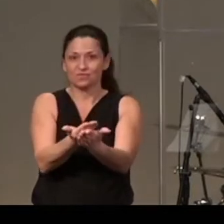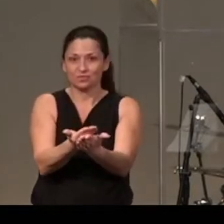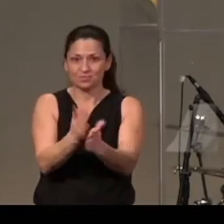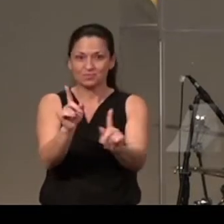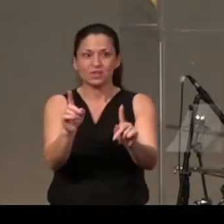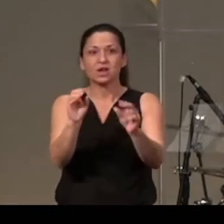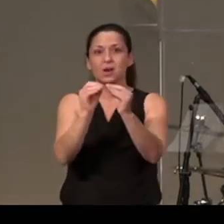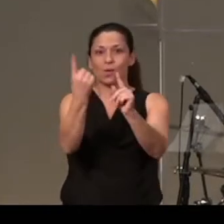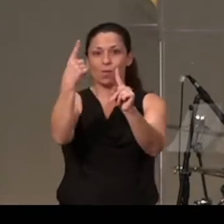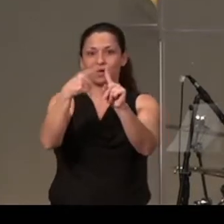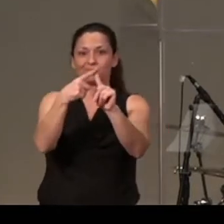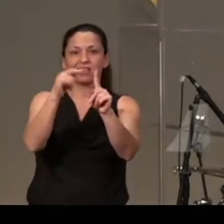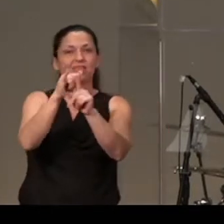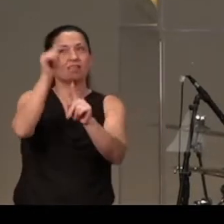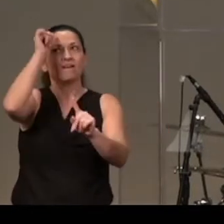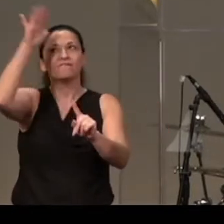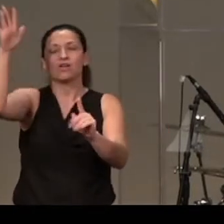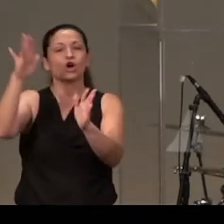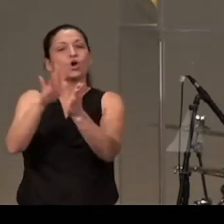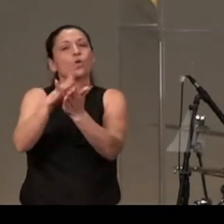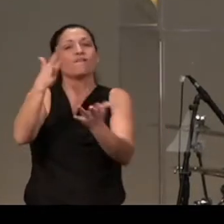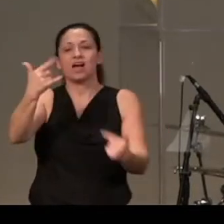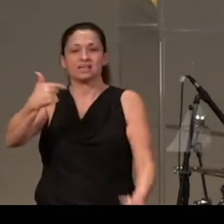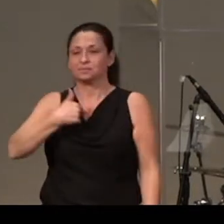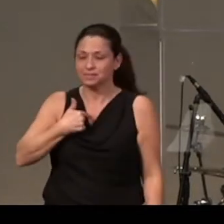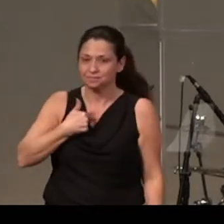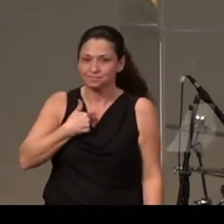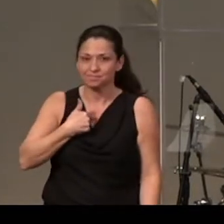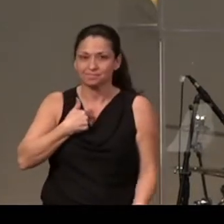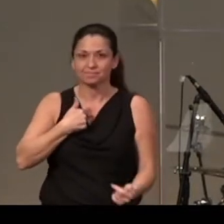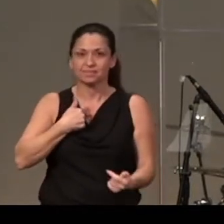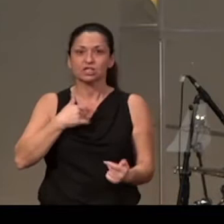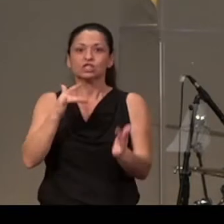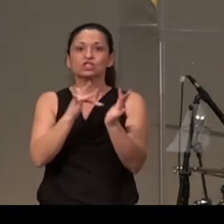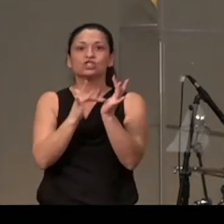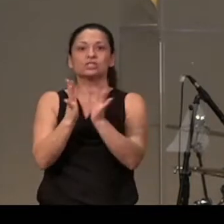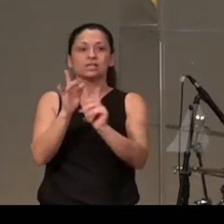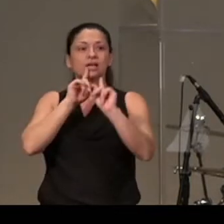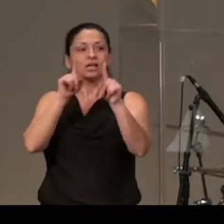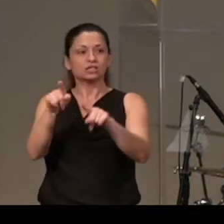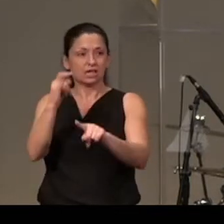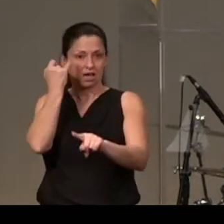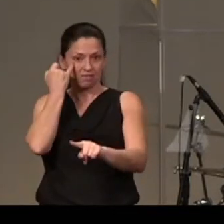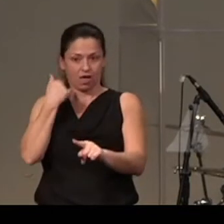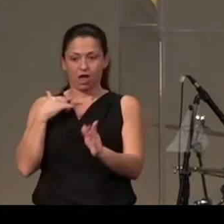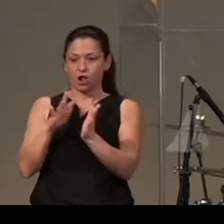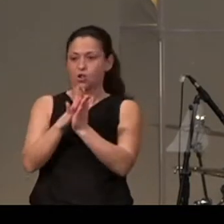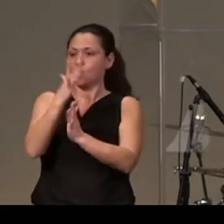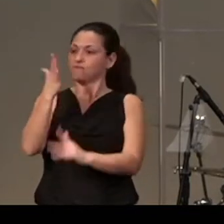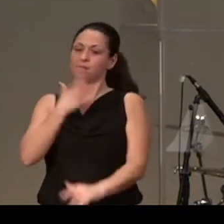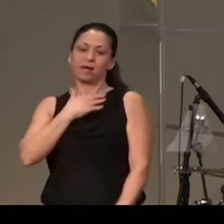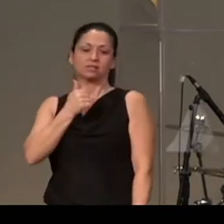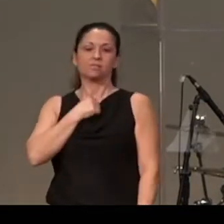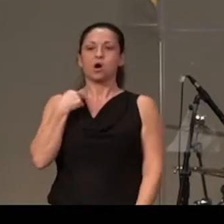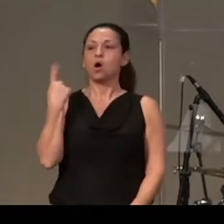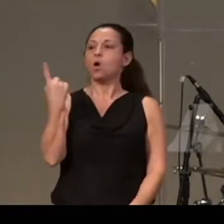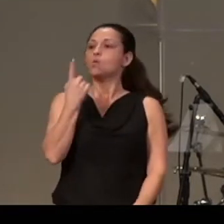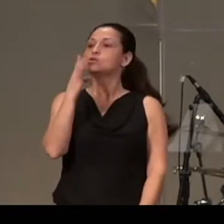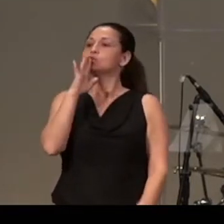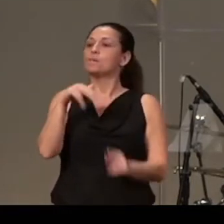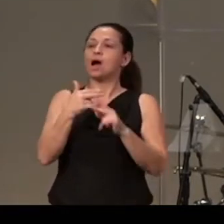Fact number one is that the Father glorifies me. Jesus answered, if I glorify myself, if I'm always talking about how